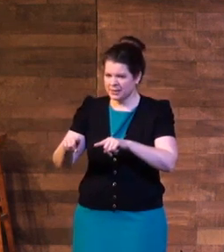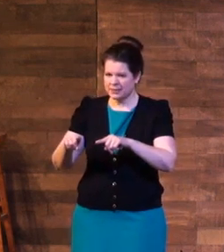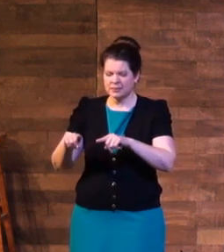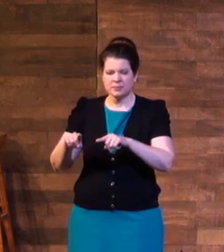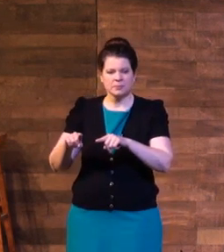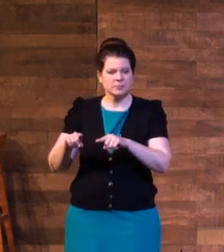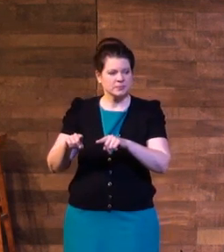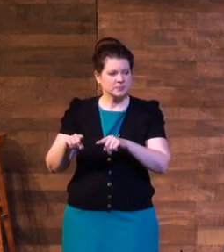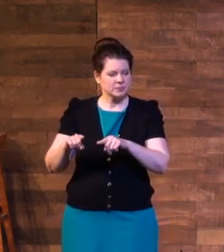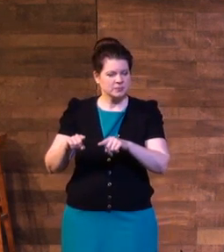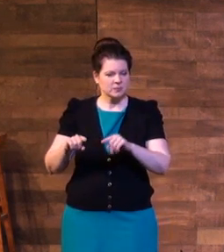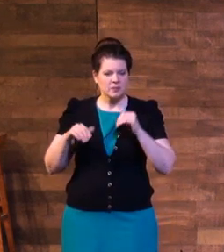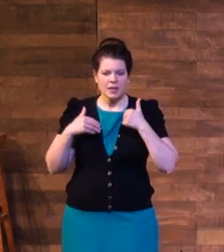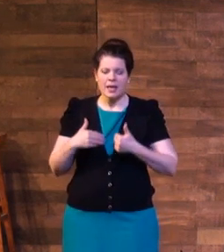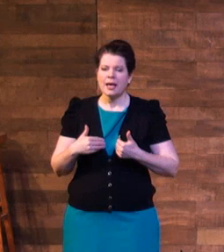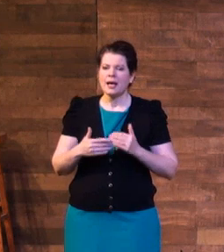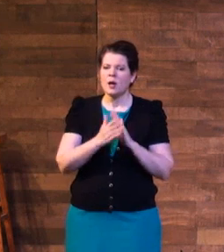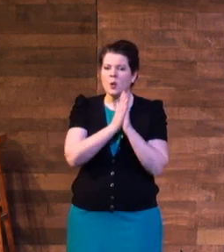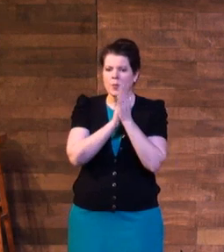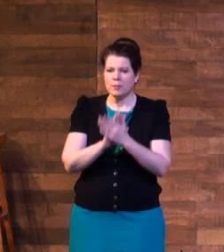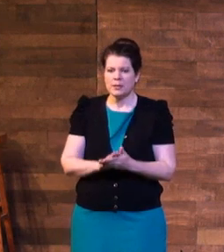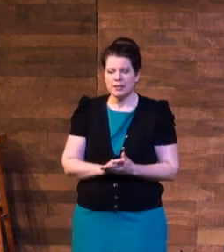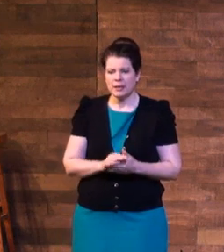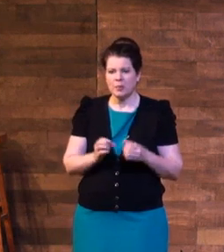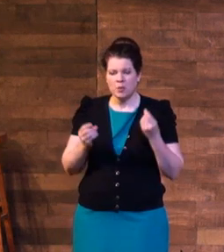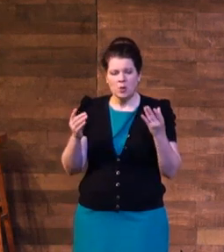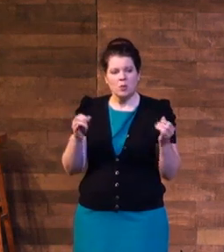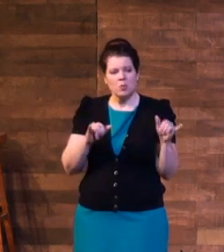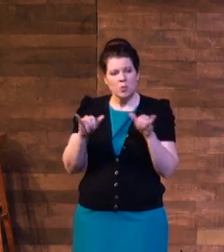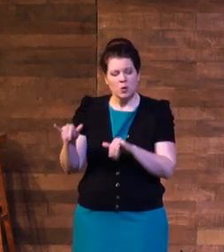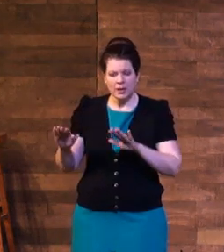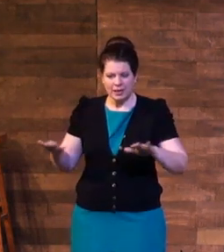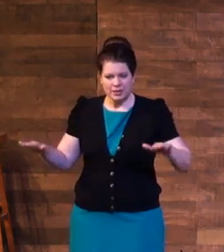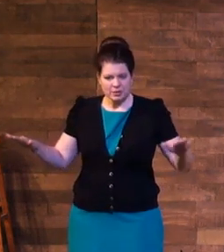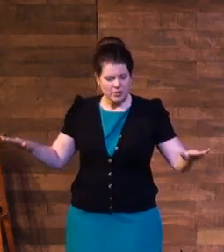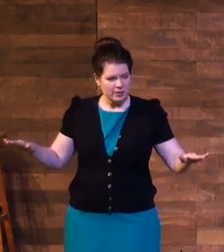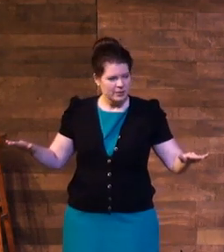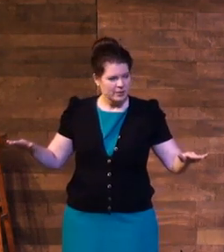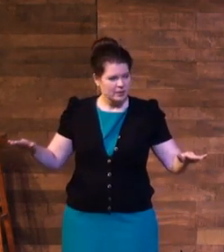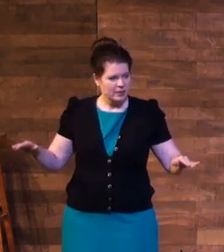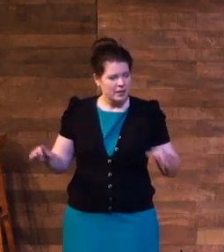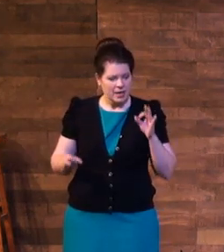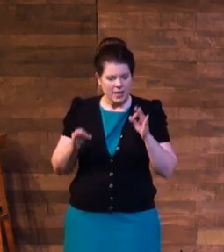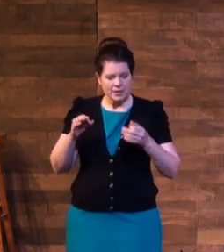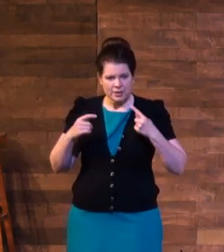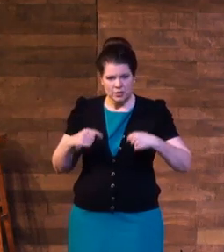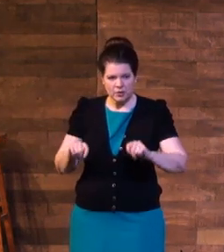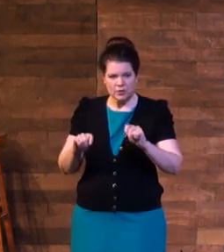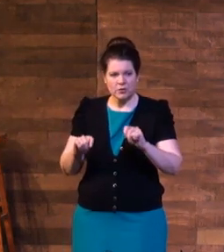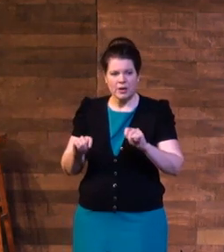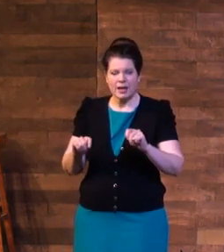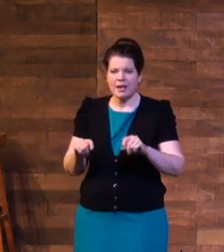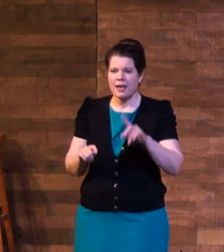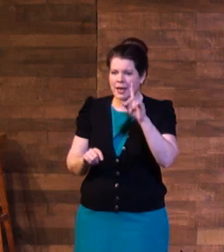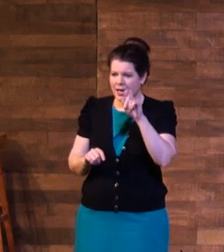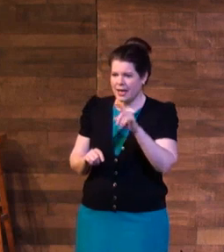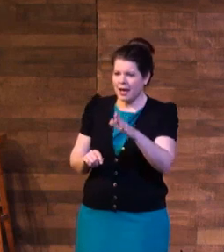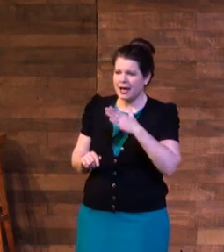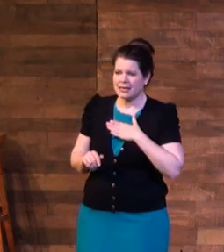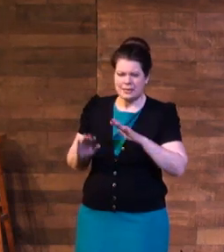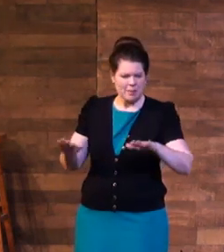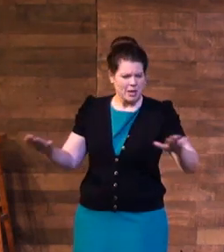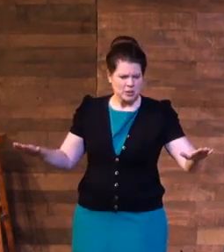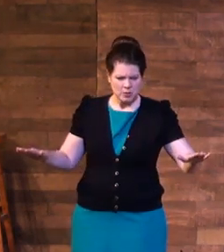So, how do we become more like children? I decided to try and answer that question by asking my own children. They're there, they're